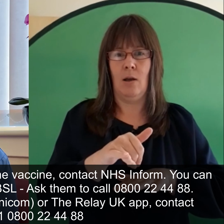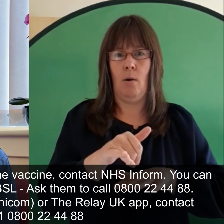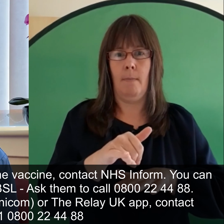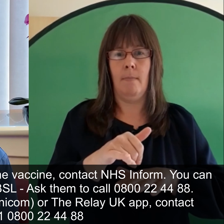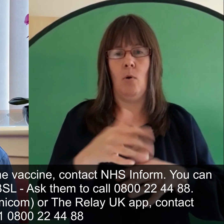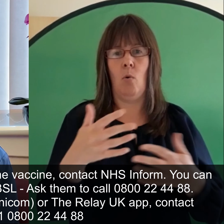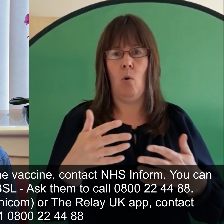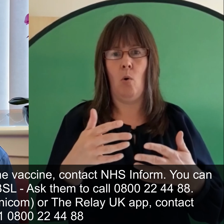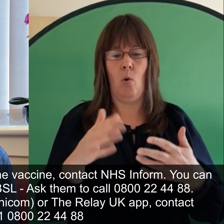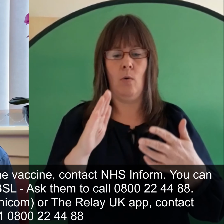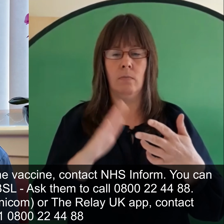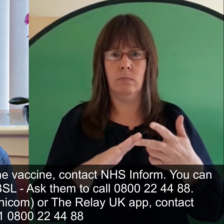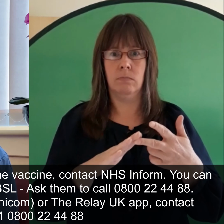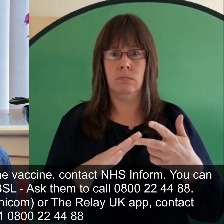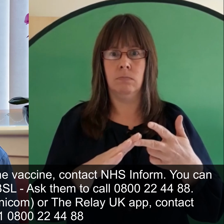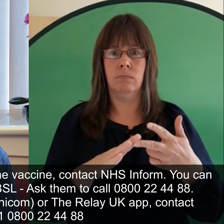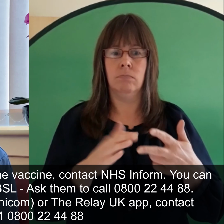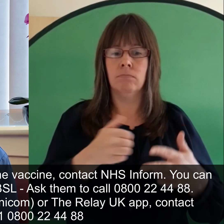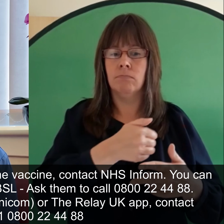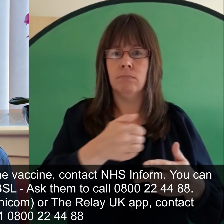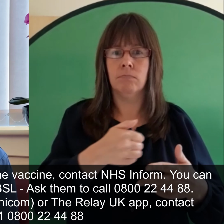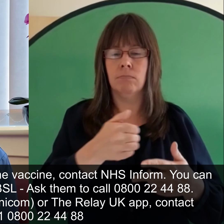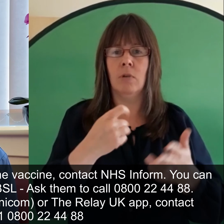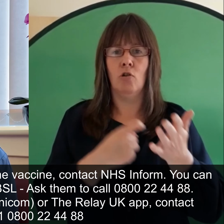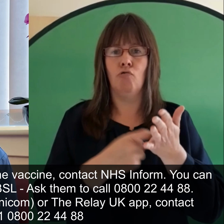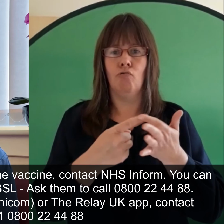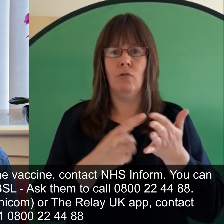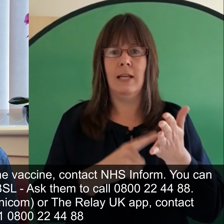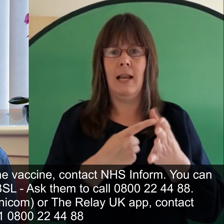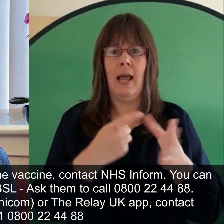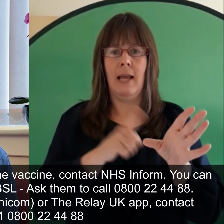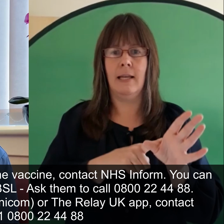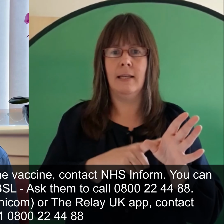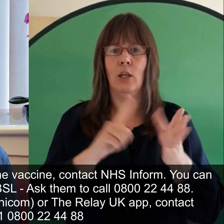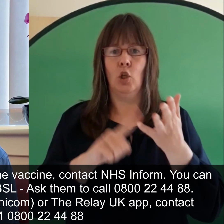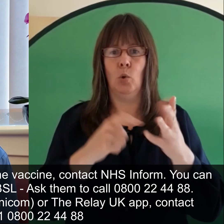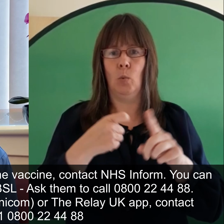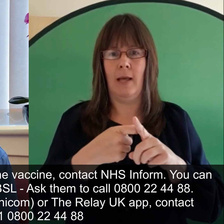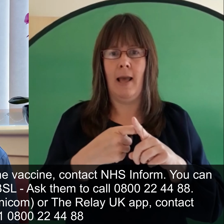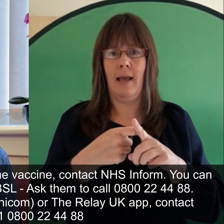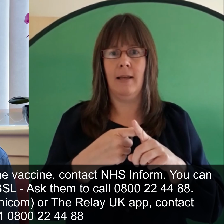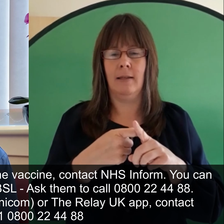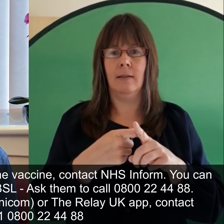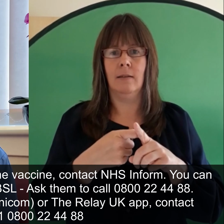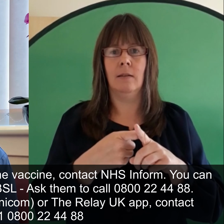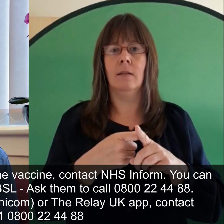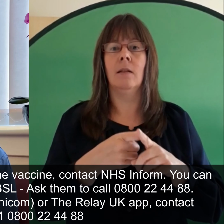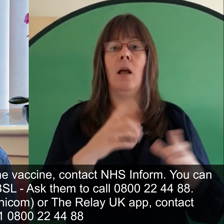Minicom or the Relay UK app, contact